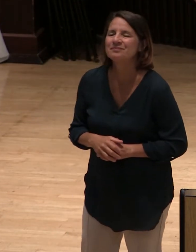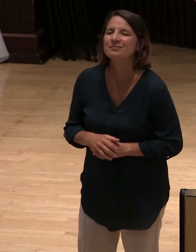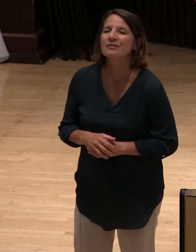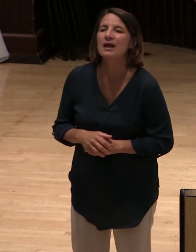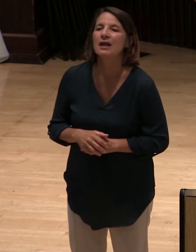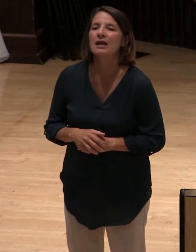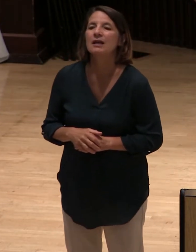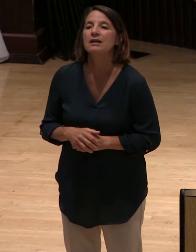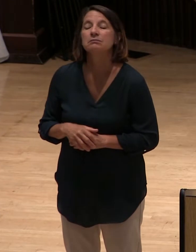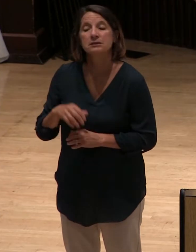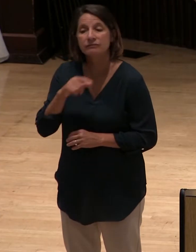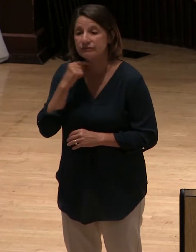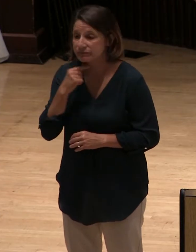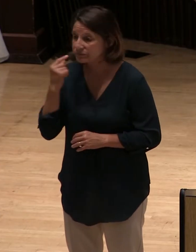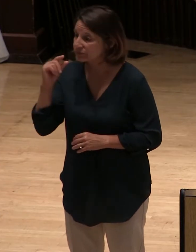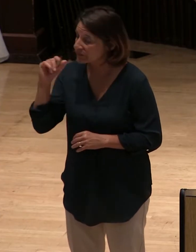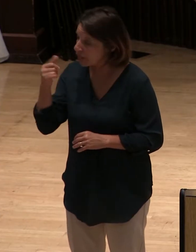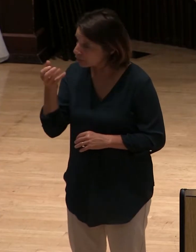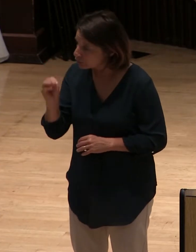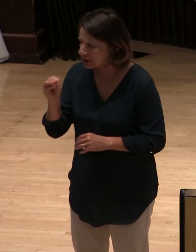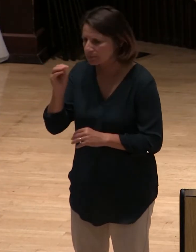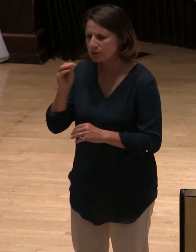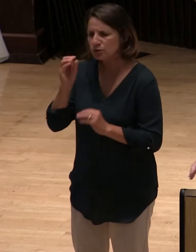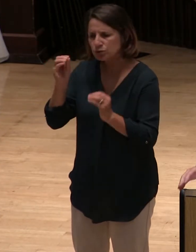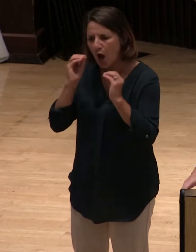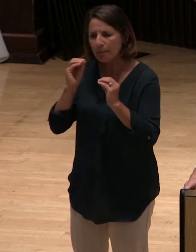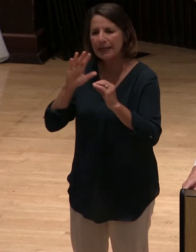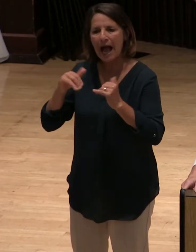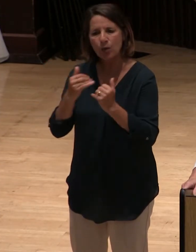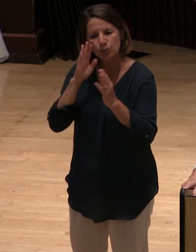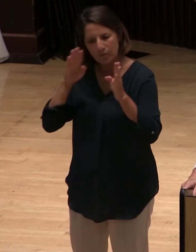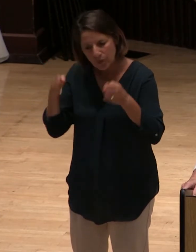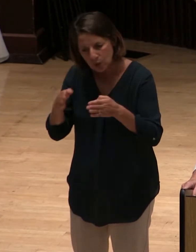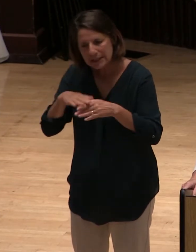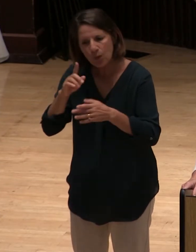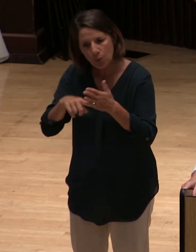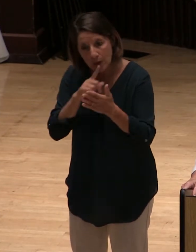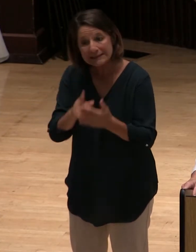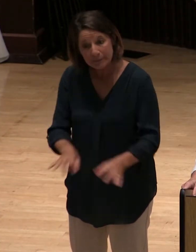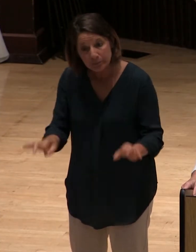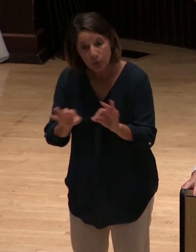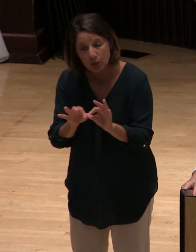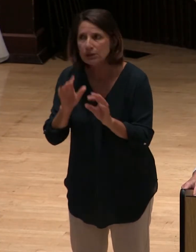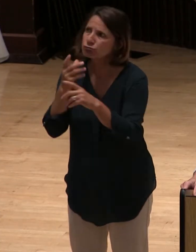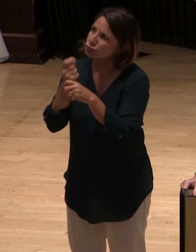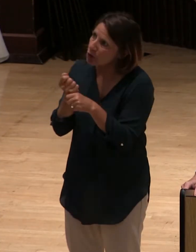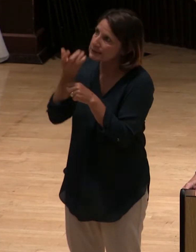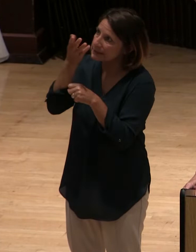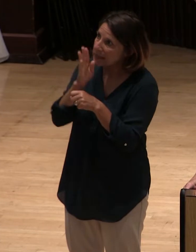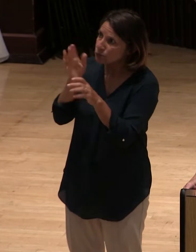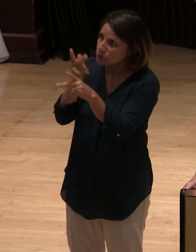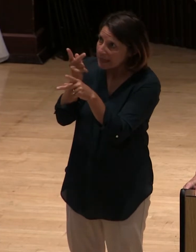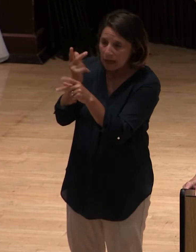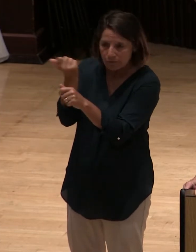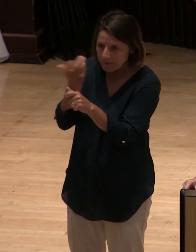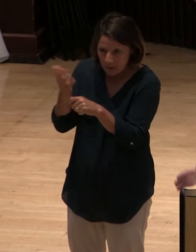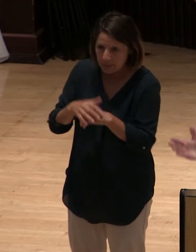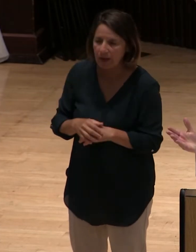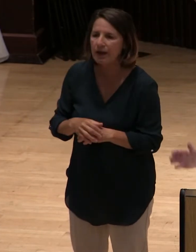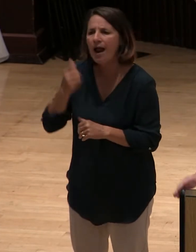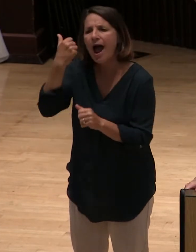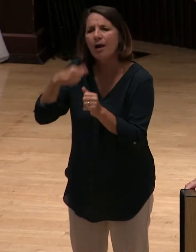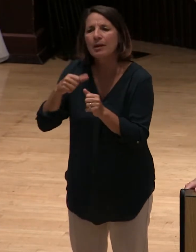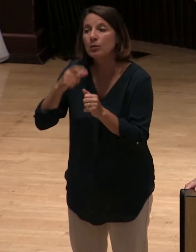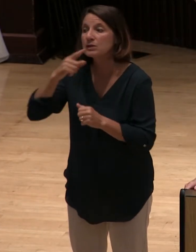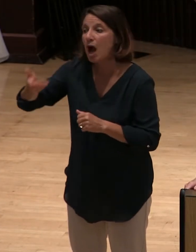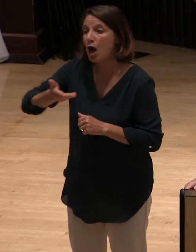But he did teach me how to focus on what's important and how to trust God to take care of everything. I remember when he was